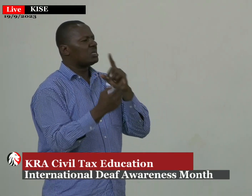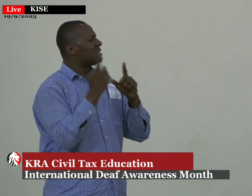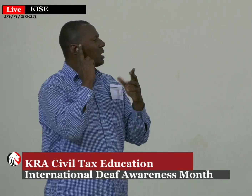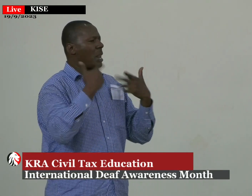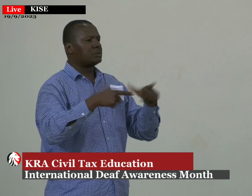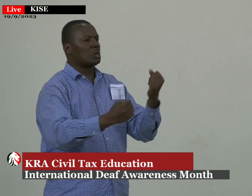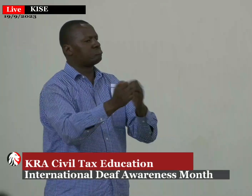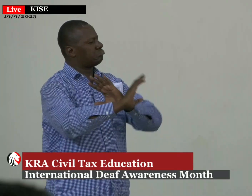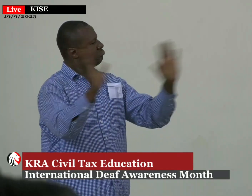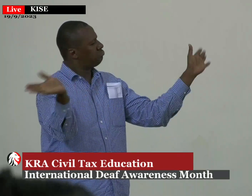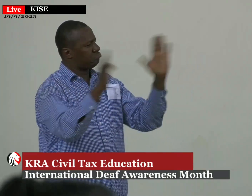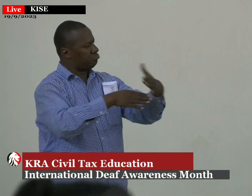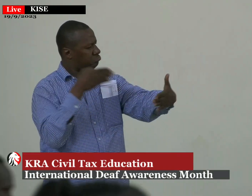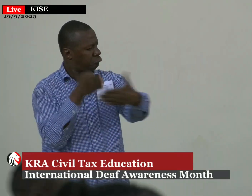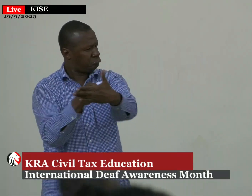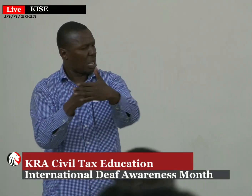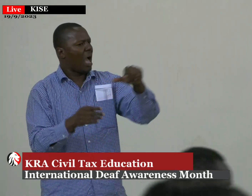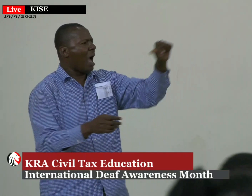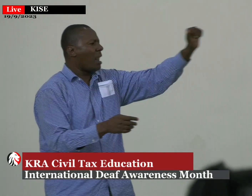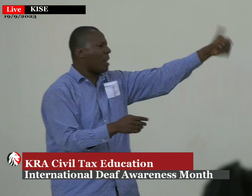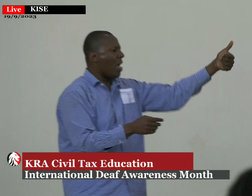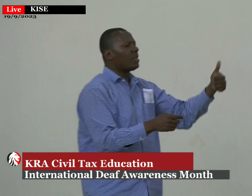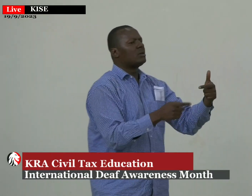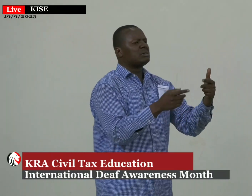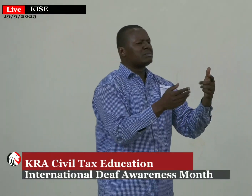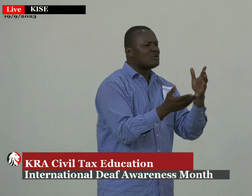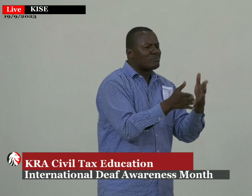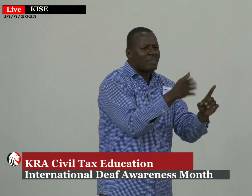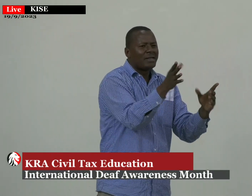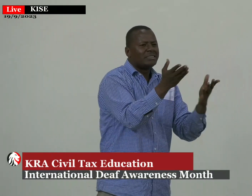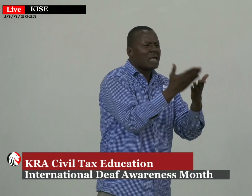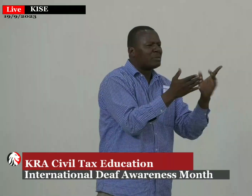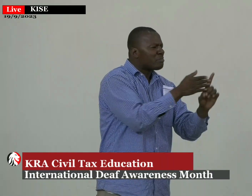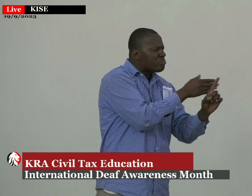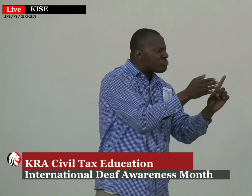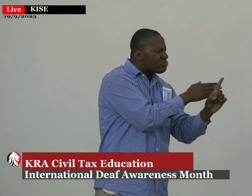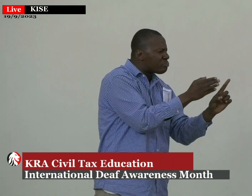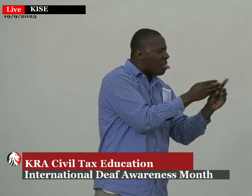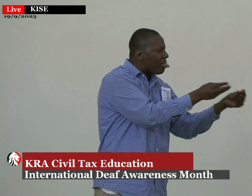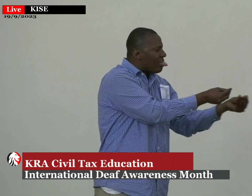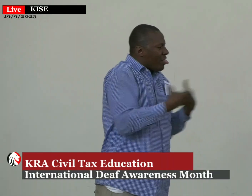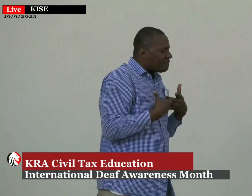NTSA, some of them say that deaf people are should not be allowed to drive.